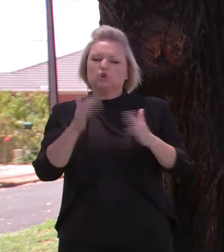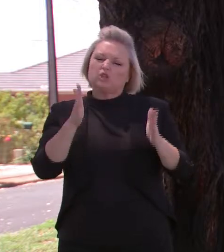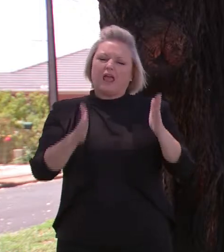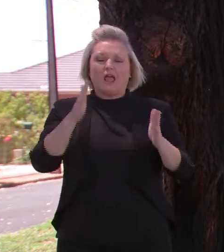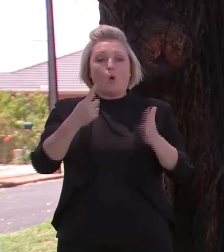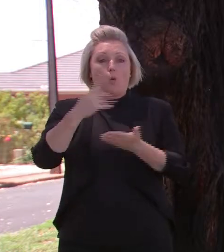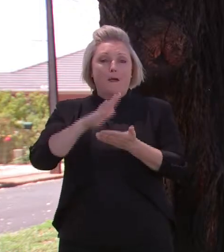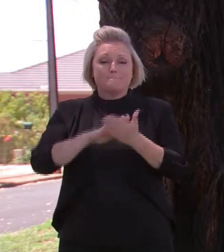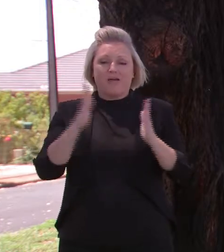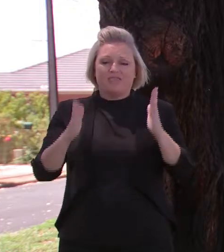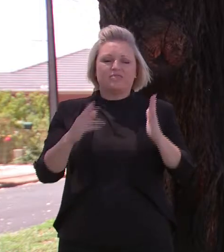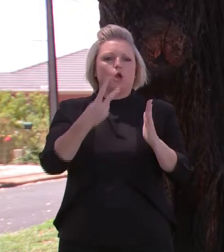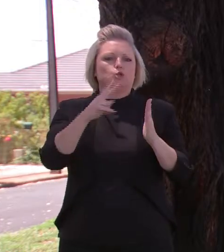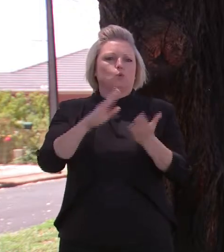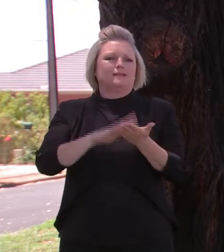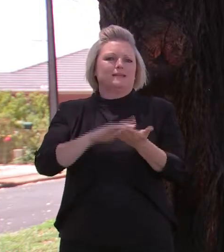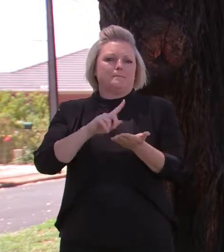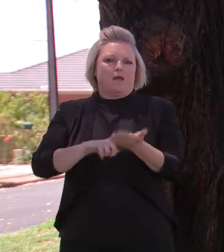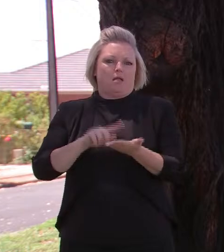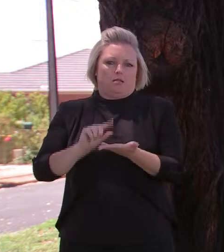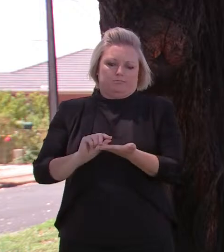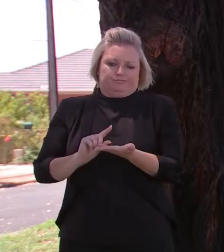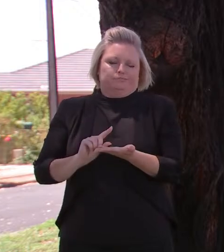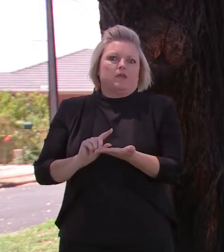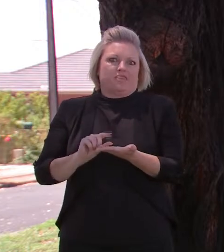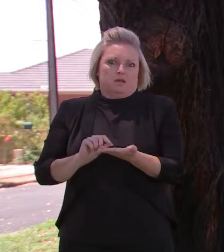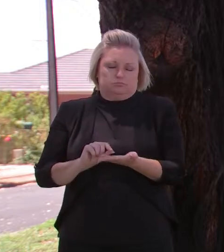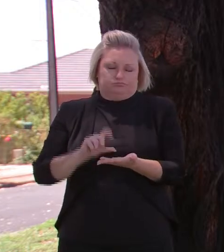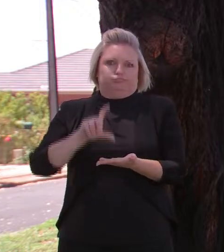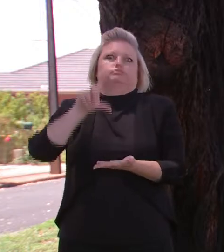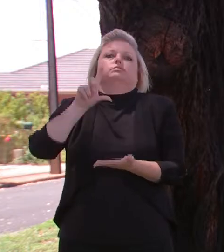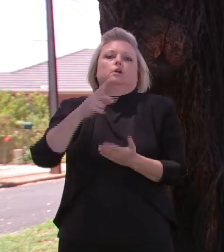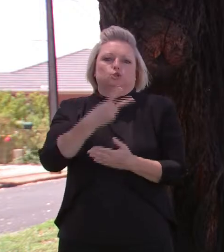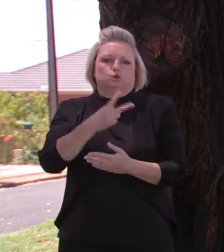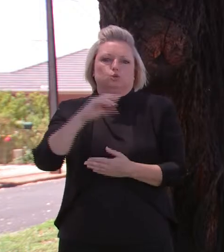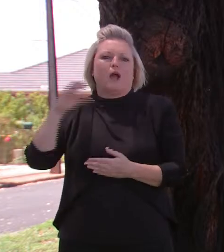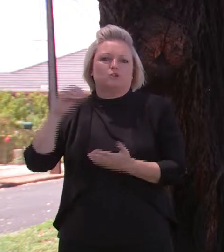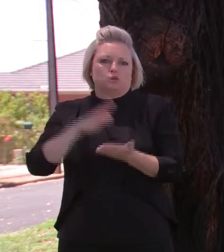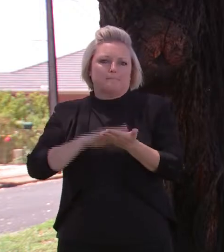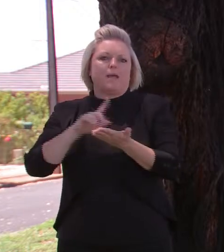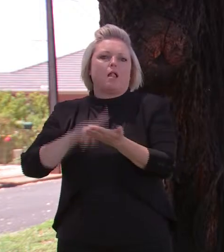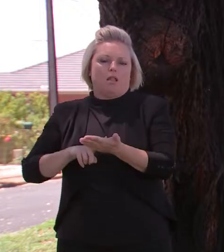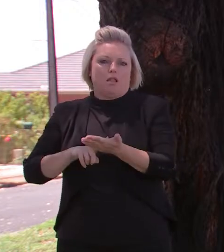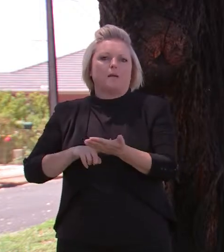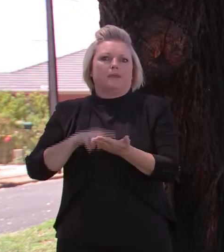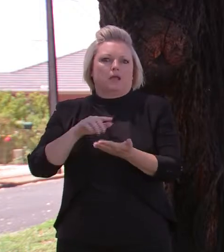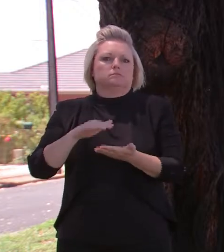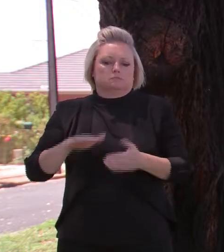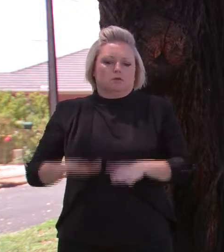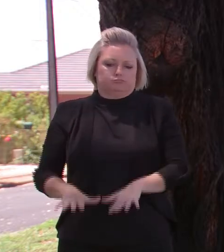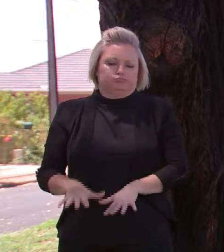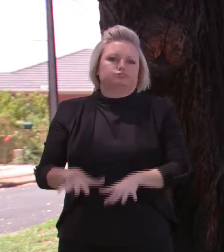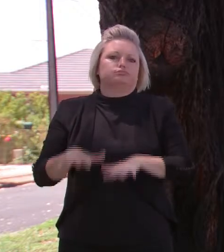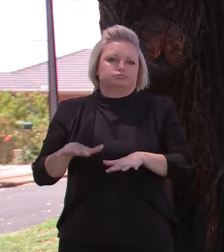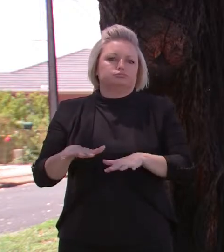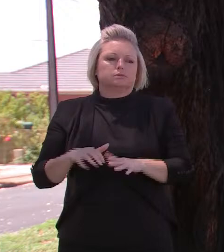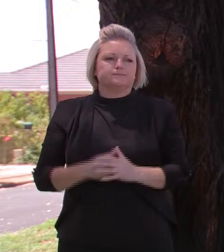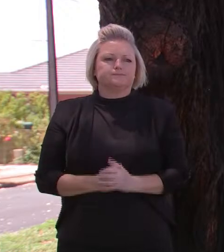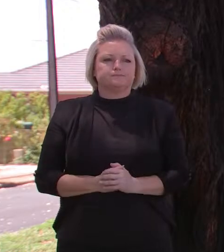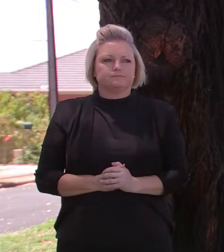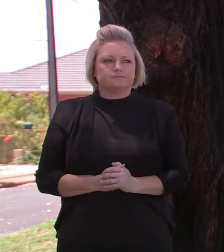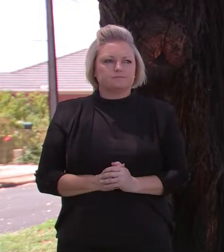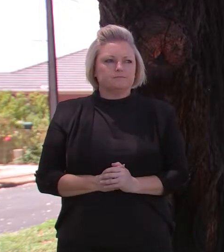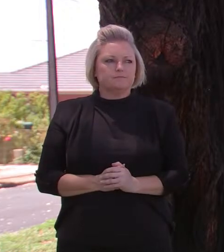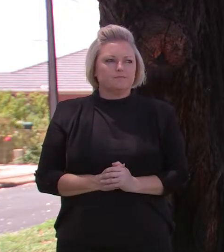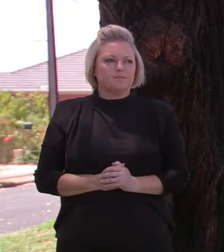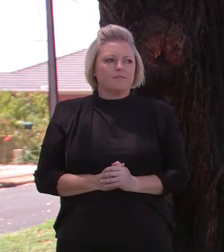this time of the year. So this is a massive event and it's producing widespread flooding. Look, there is a double-edged sword